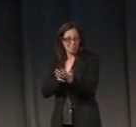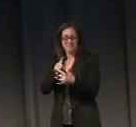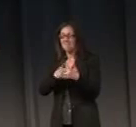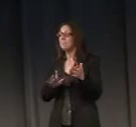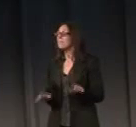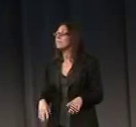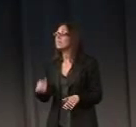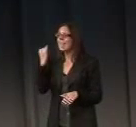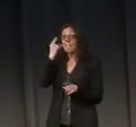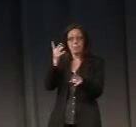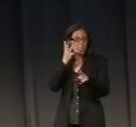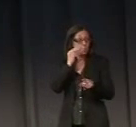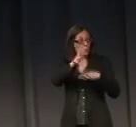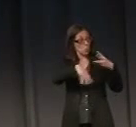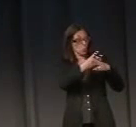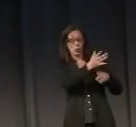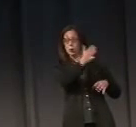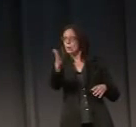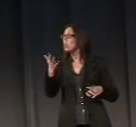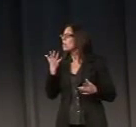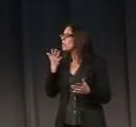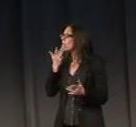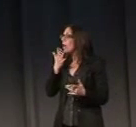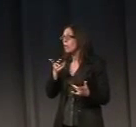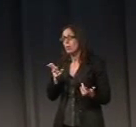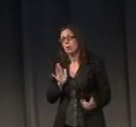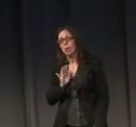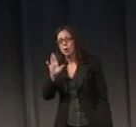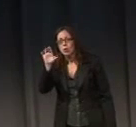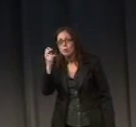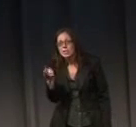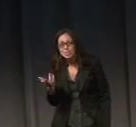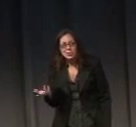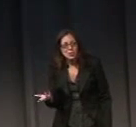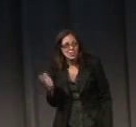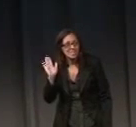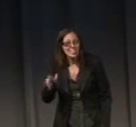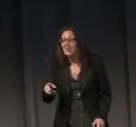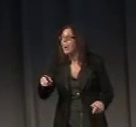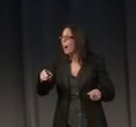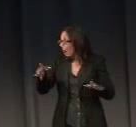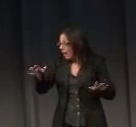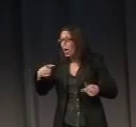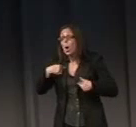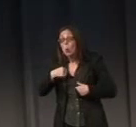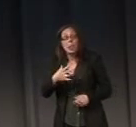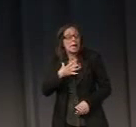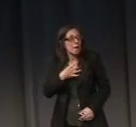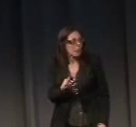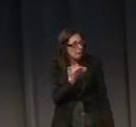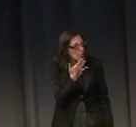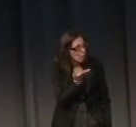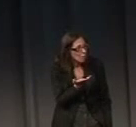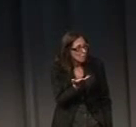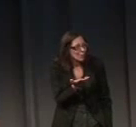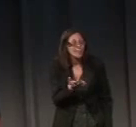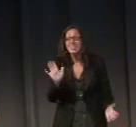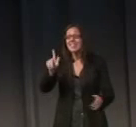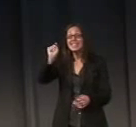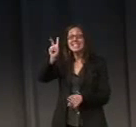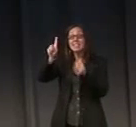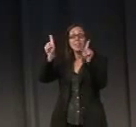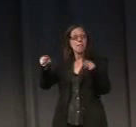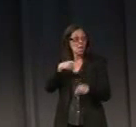is a lot of stuff. You really like it. We spend a lot of money buying color TVs. We spend a lot of money buying